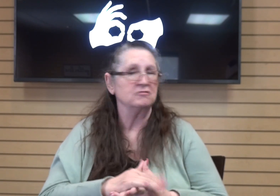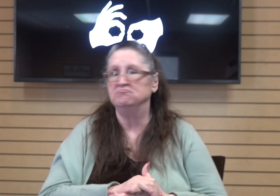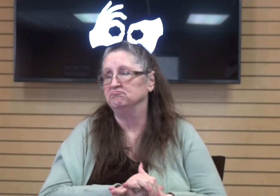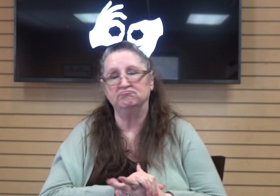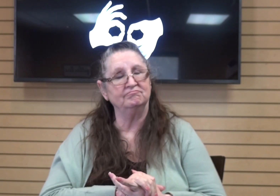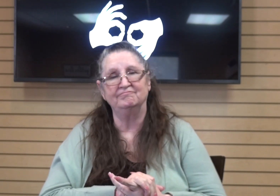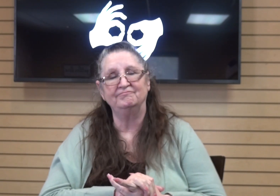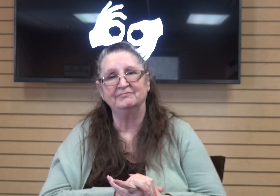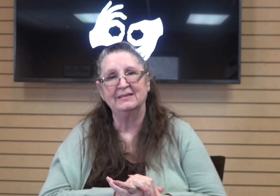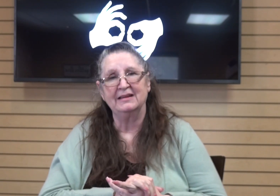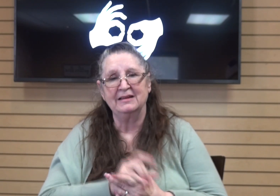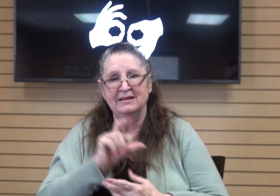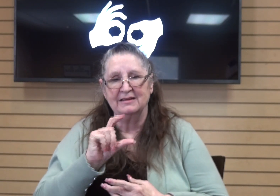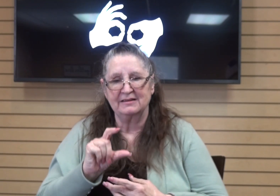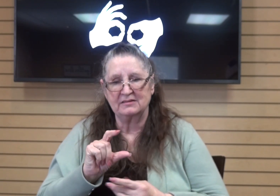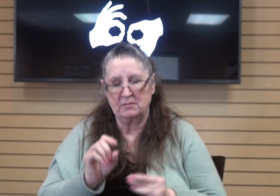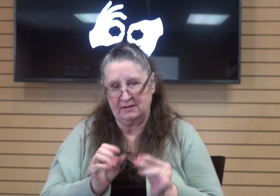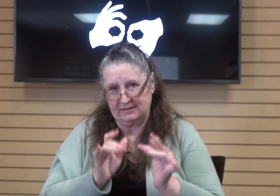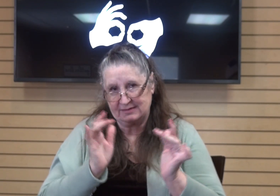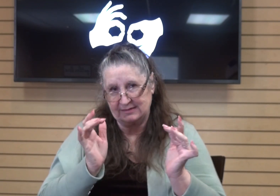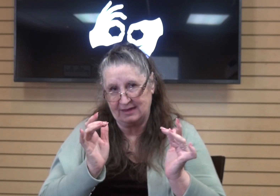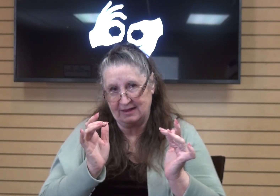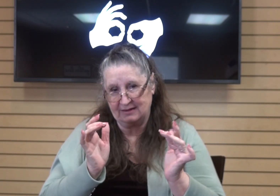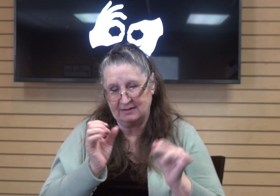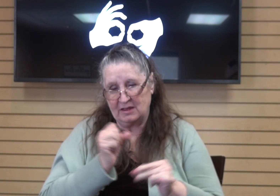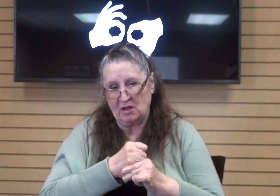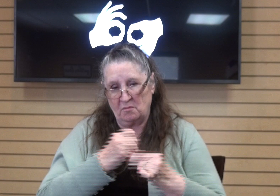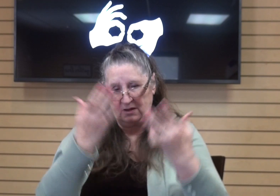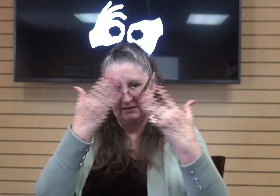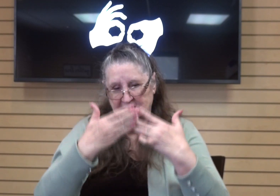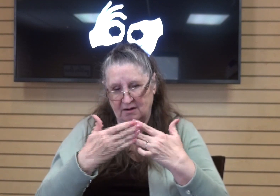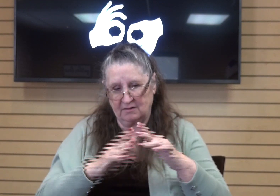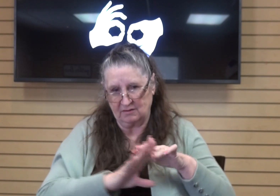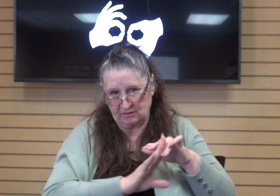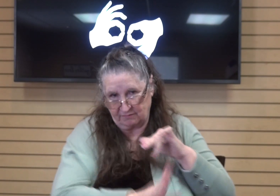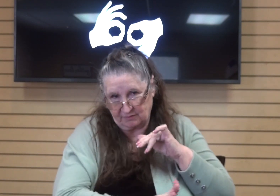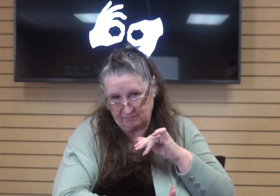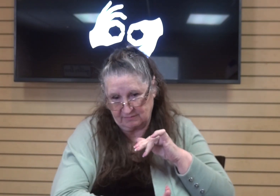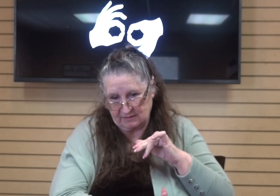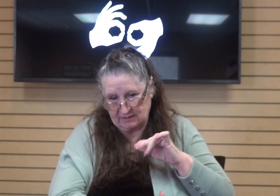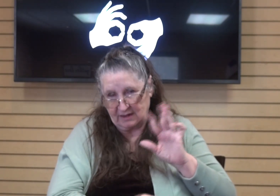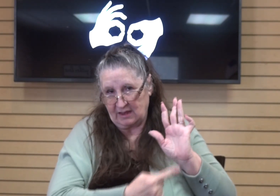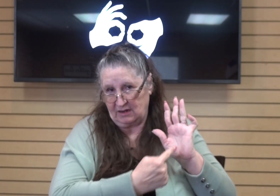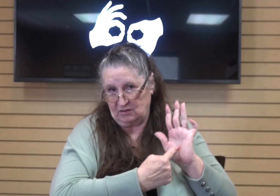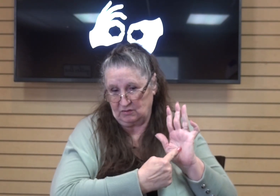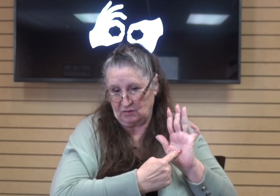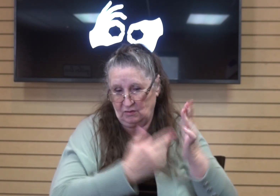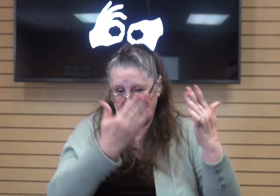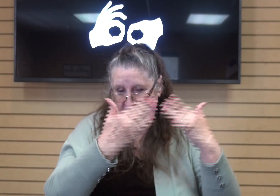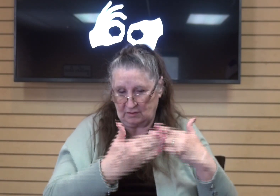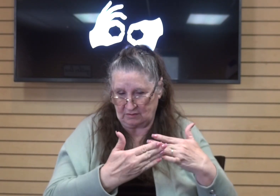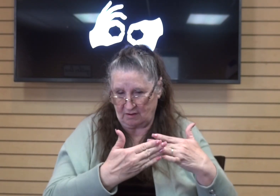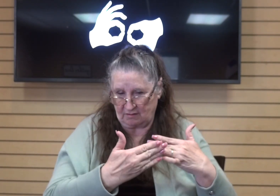That smallest bit of light makes the darkness flee, and it exposes what the darkness has overtaken.